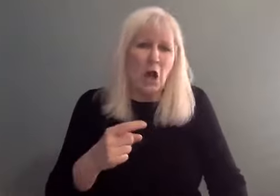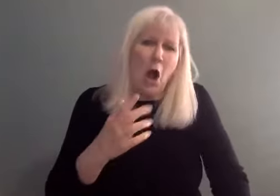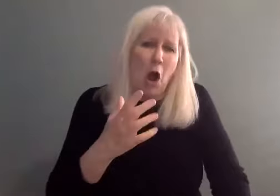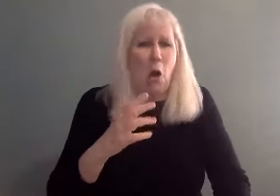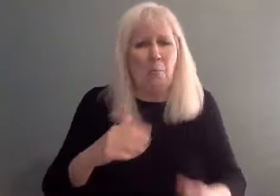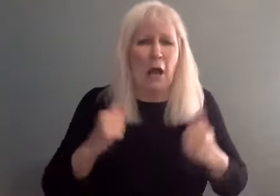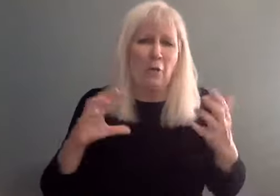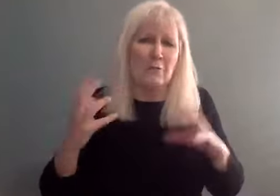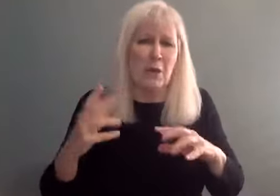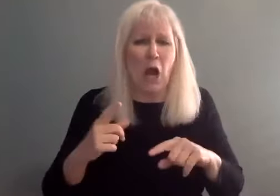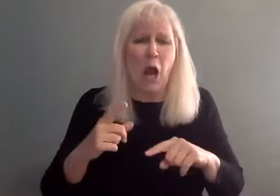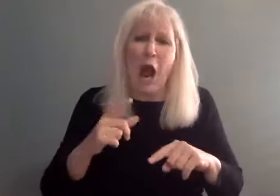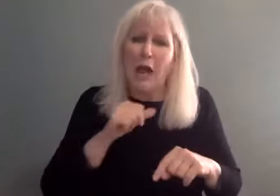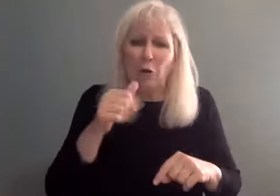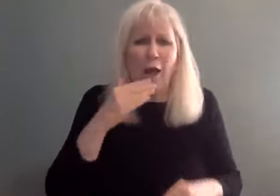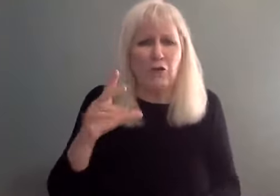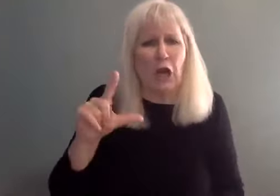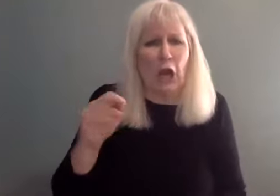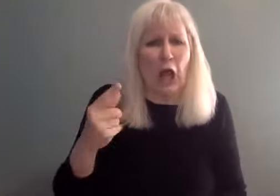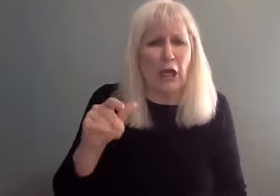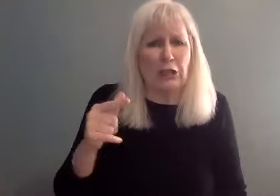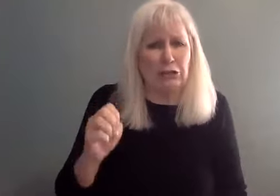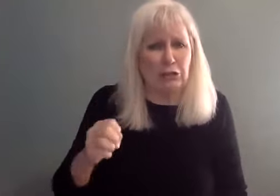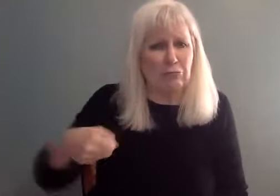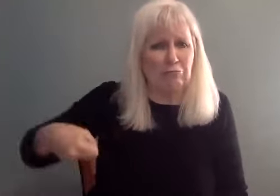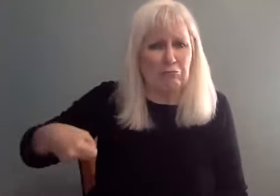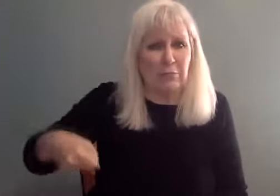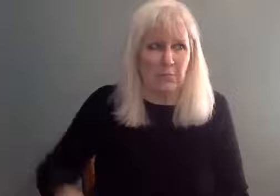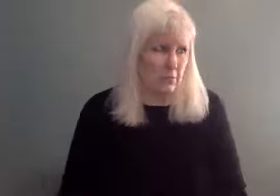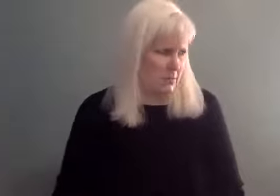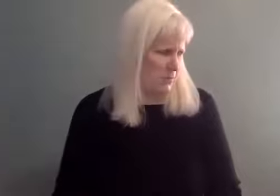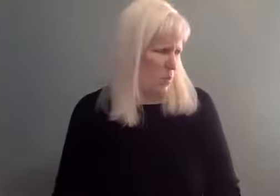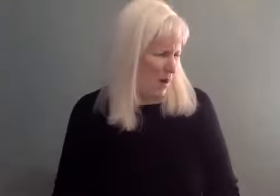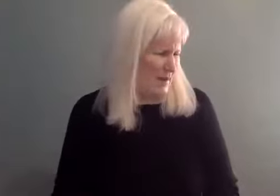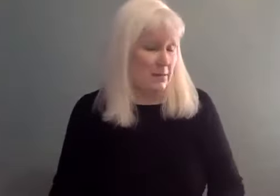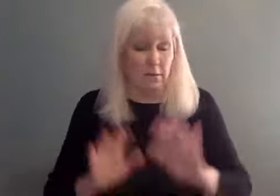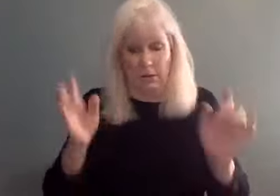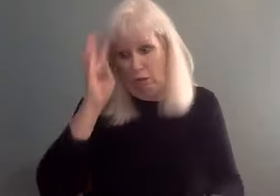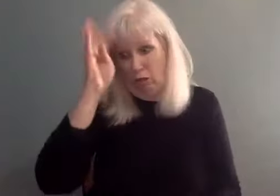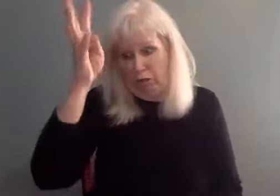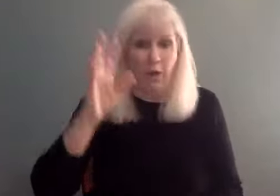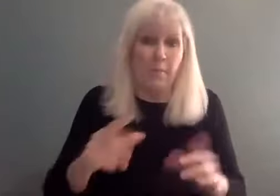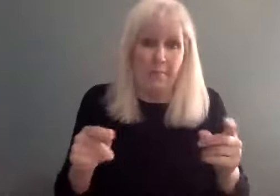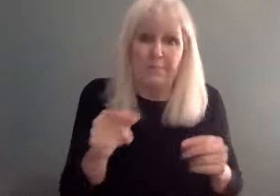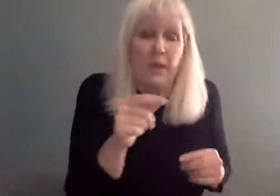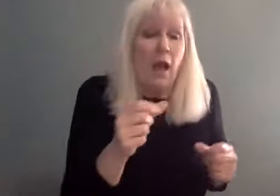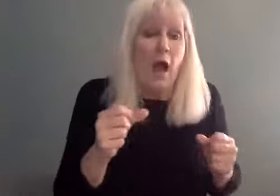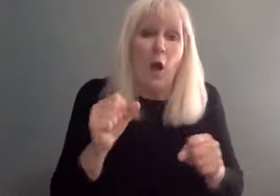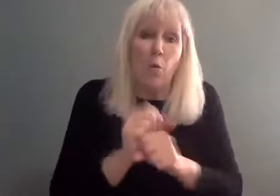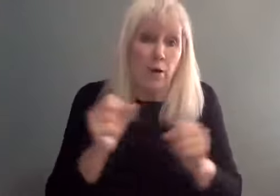our first 3rd step together, because I've done many, and I've done many with you, which are just so beautiful, because now I